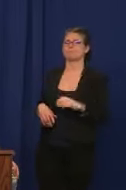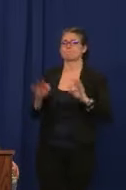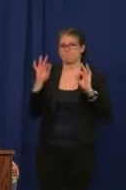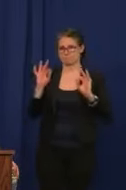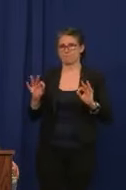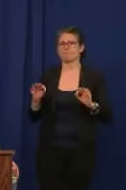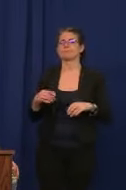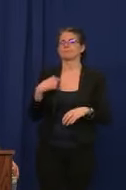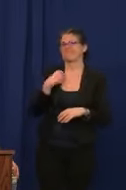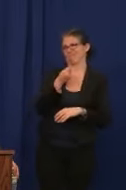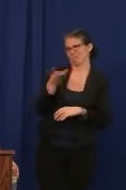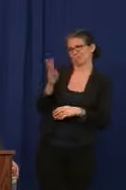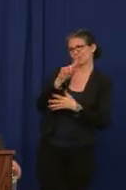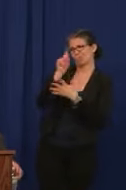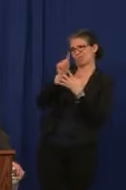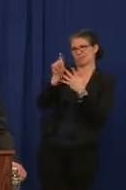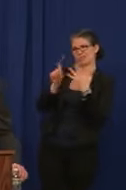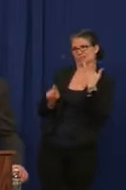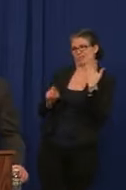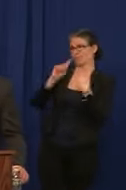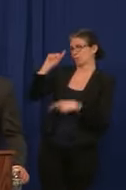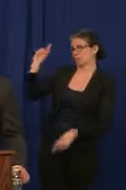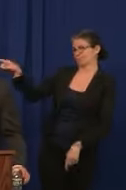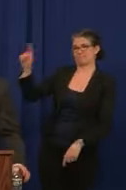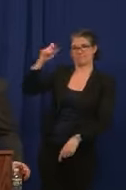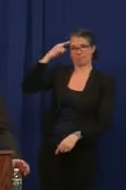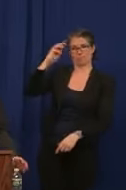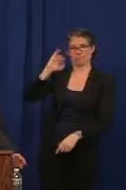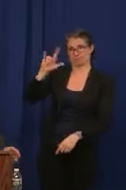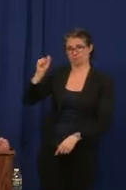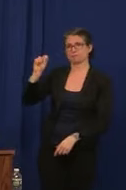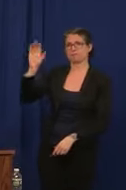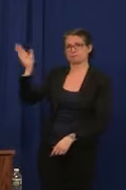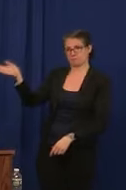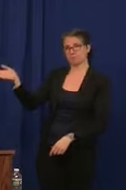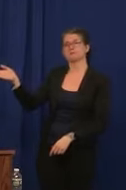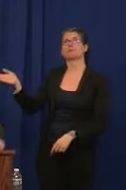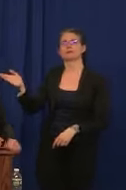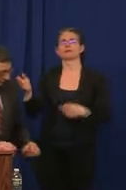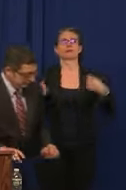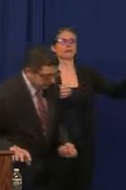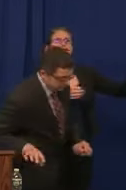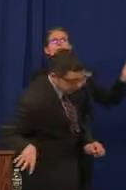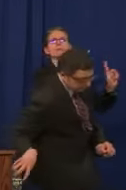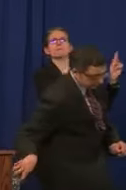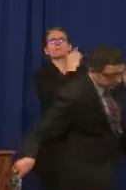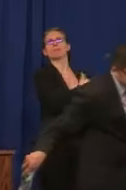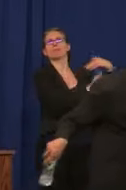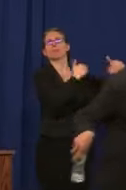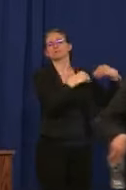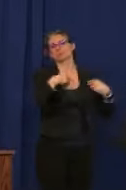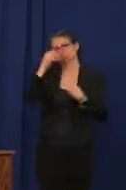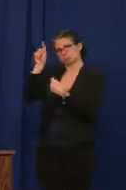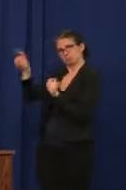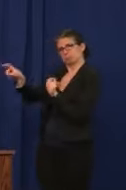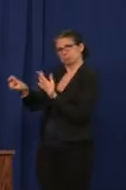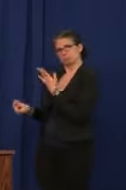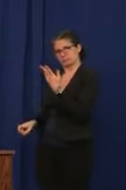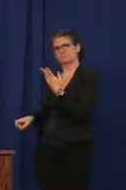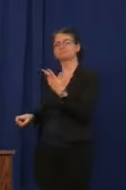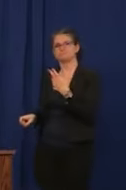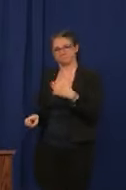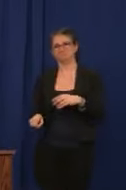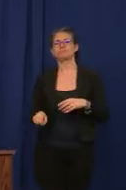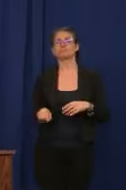that I believe are for Governor Mills. They're from our listeners. The first is, what rights do tenants have when their landlords are trying to sell